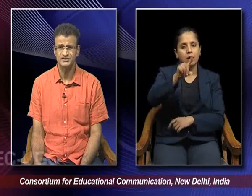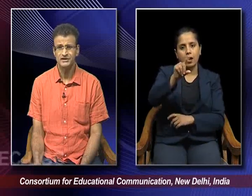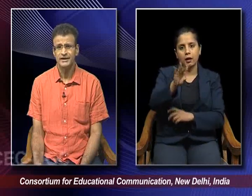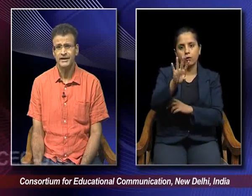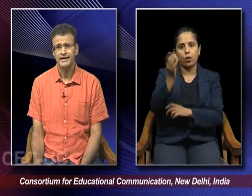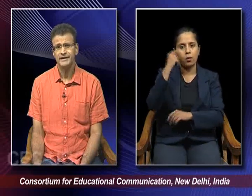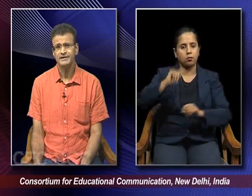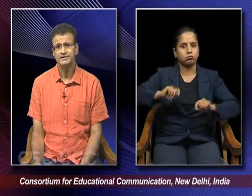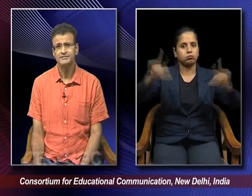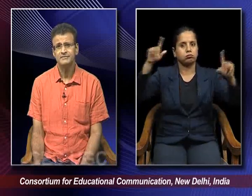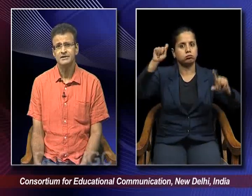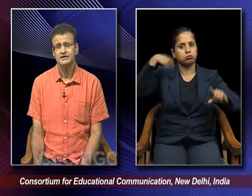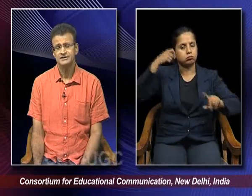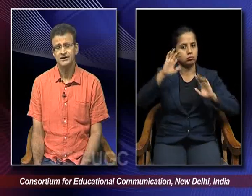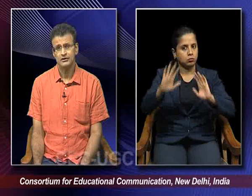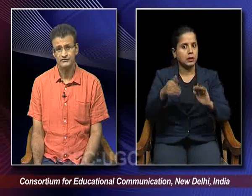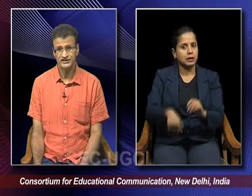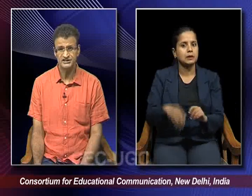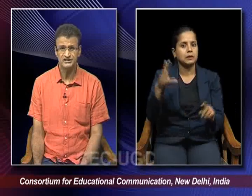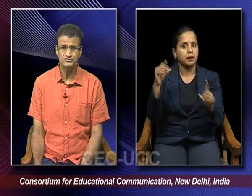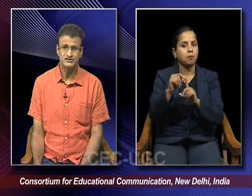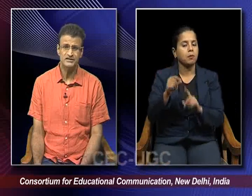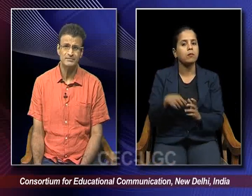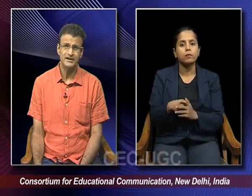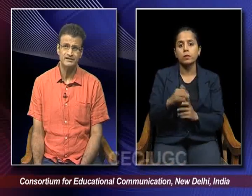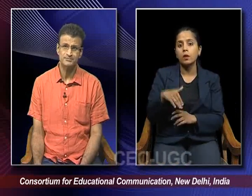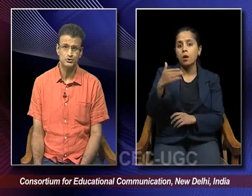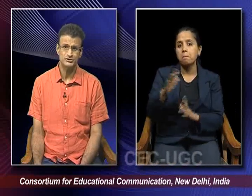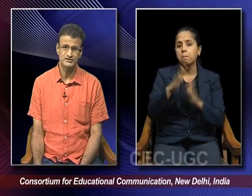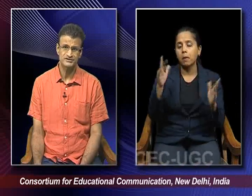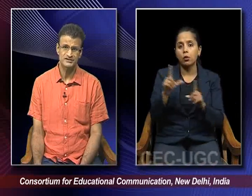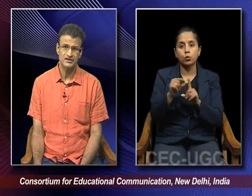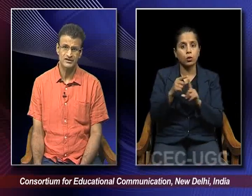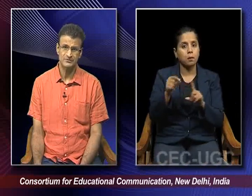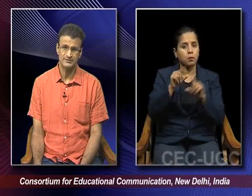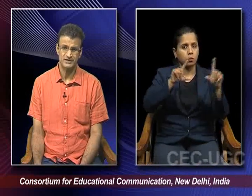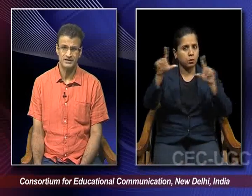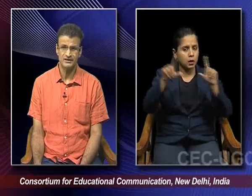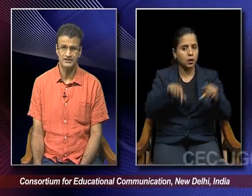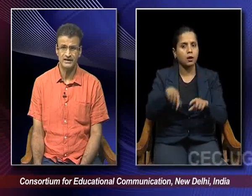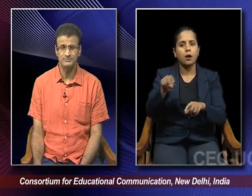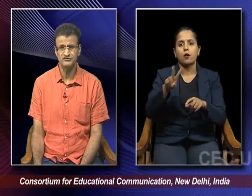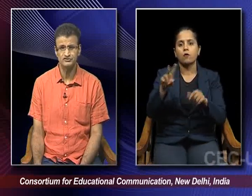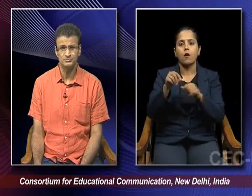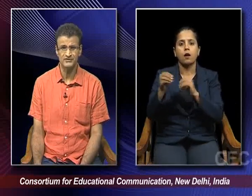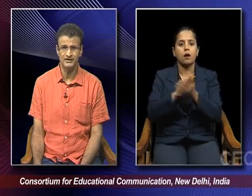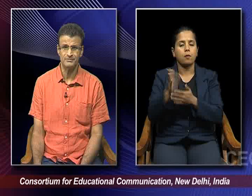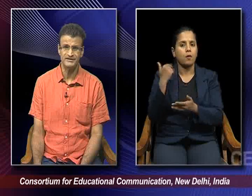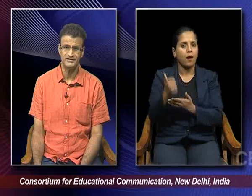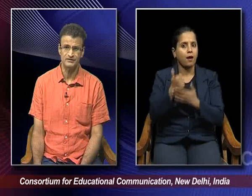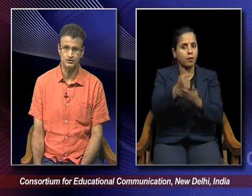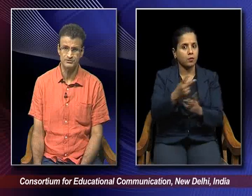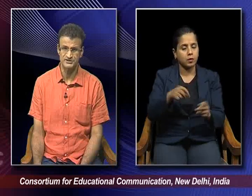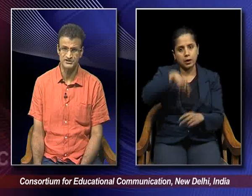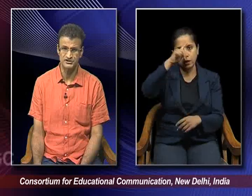1940s. And a lot of initiative was taken by the producer Sardar Vallabhbhai Patel, and the help which was provided by the